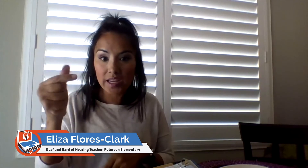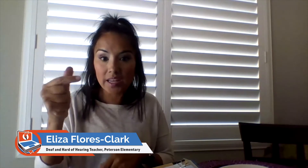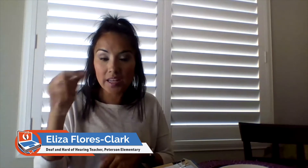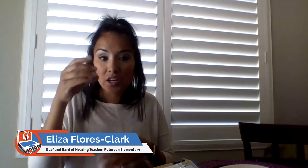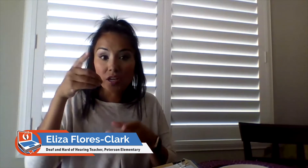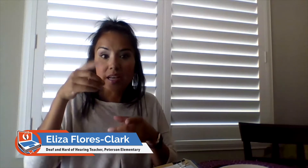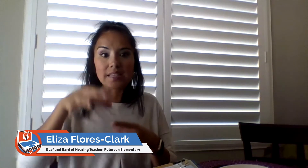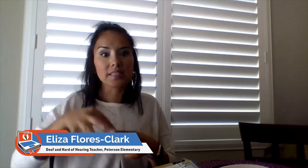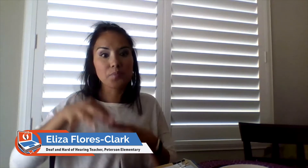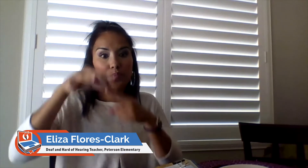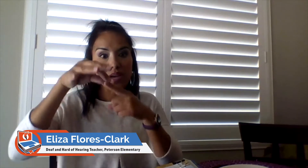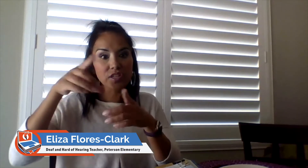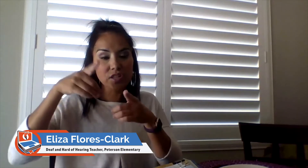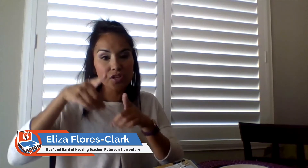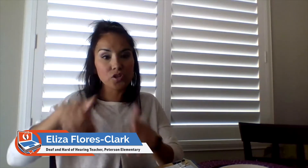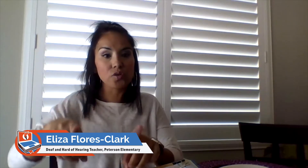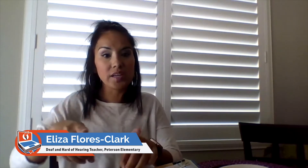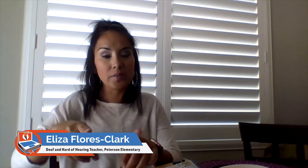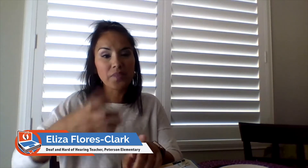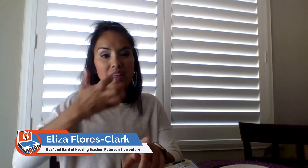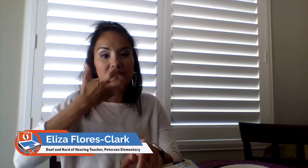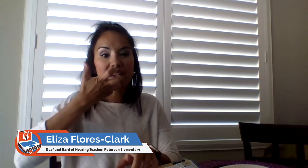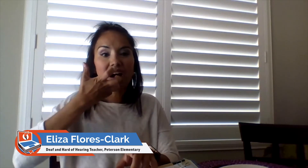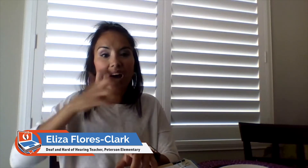green, especially during the hot.